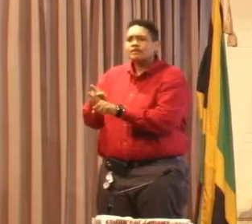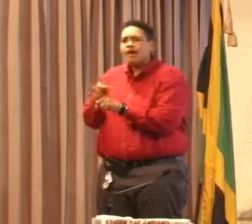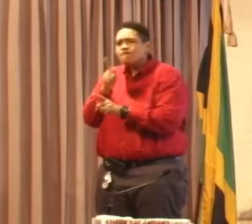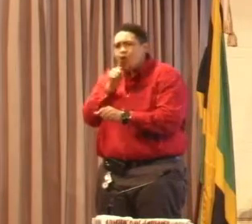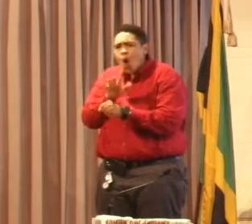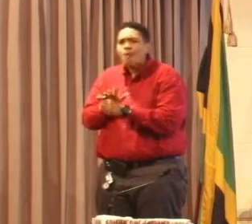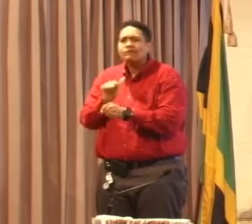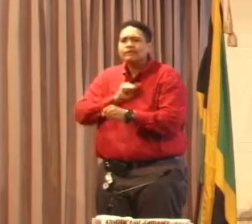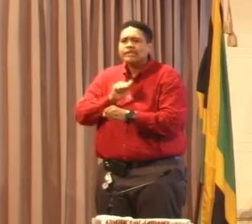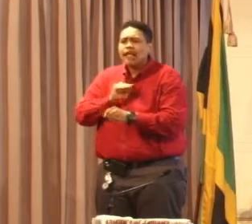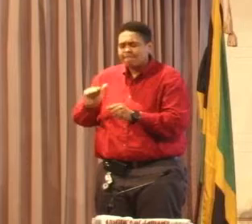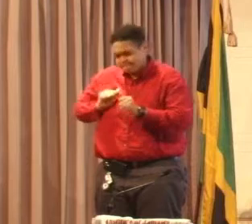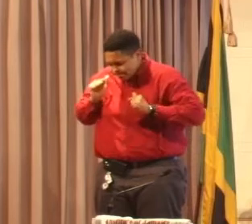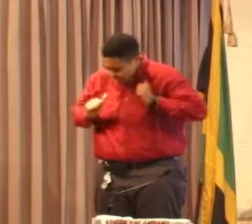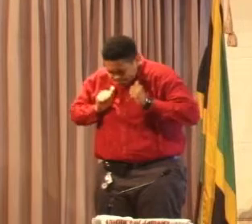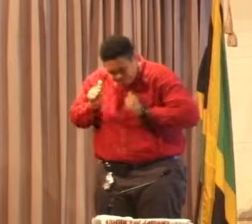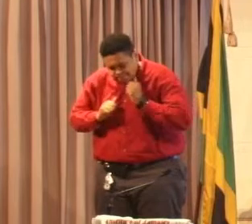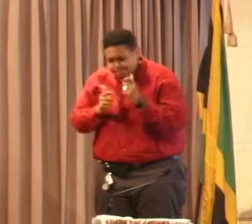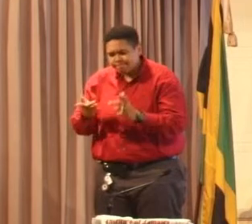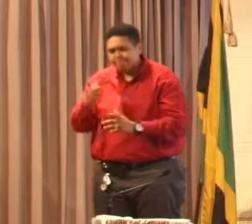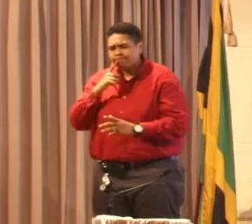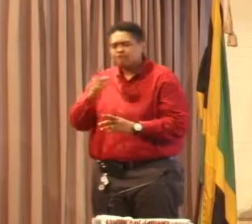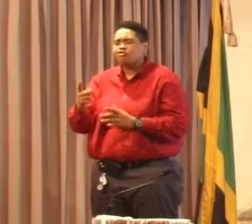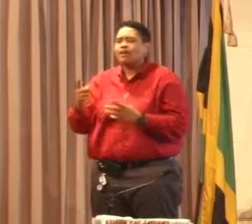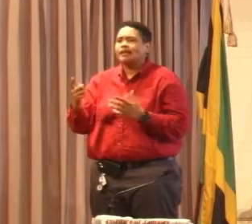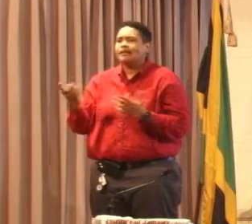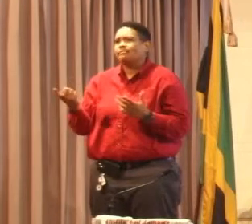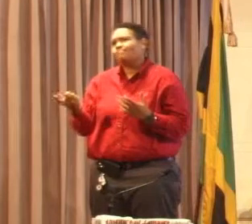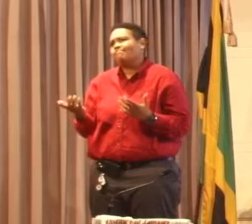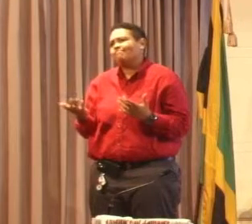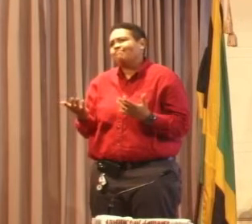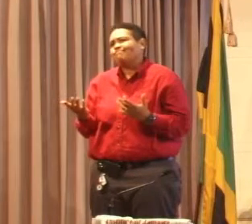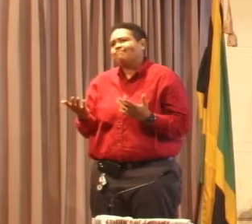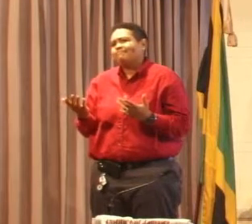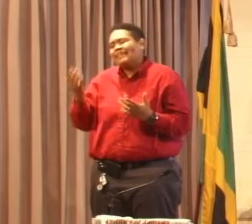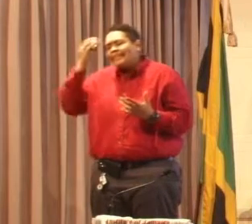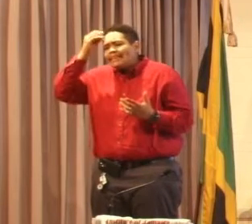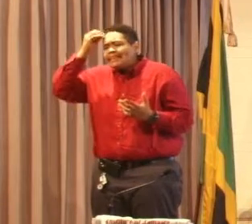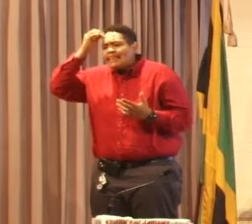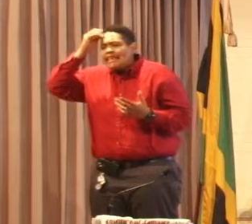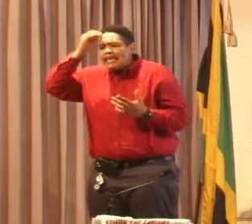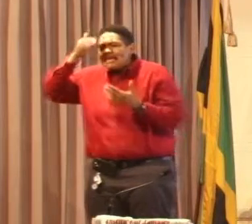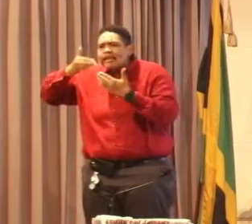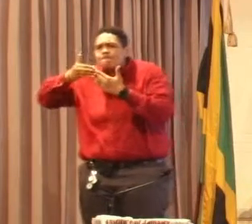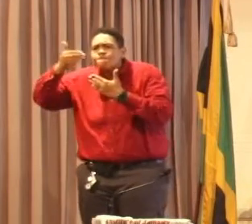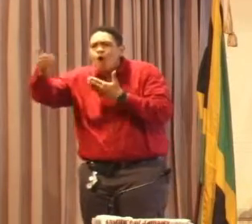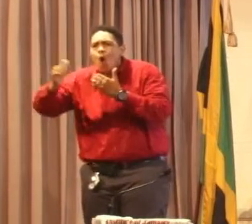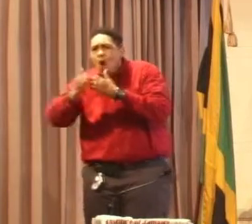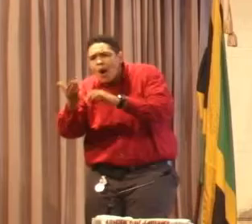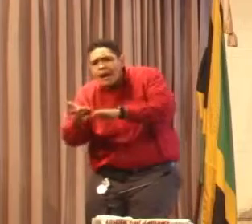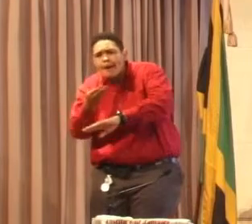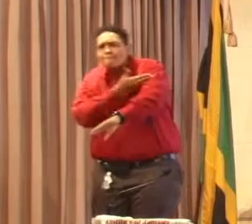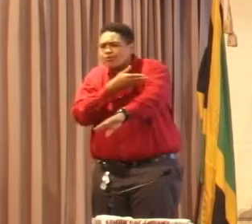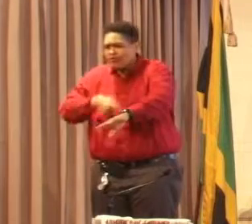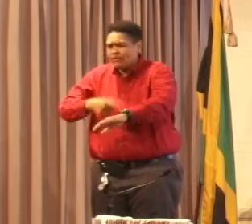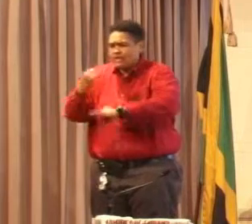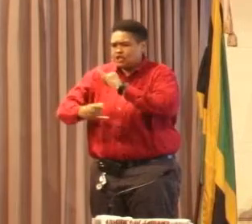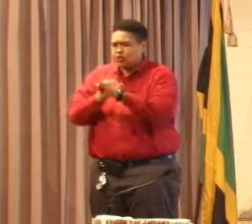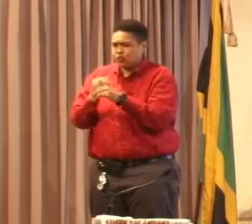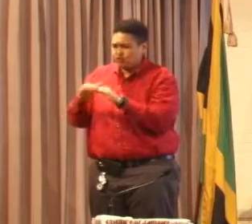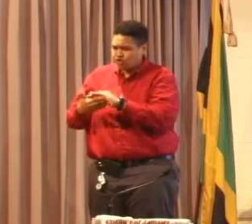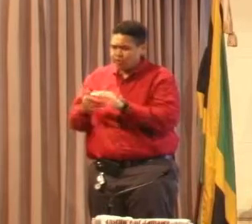committed herself to the forward thinking of the Institute of Jamaica and to the growth of